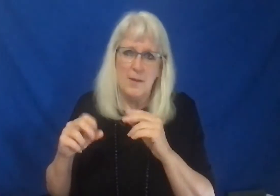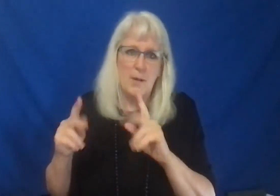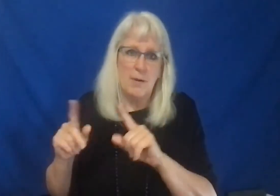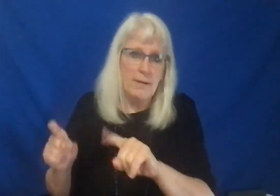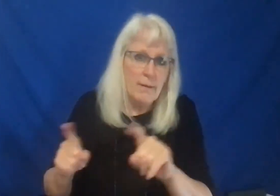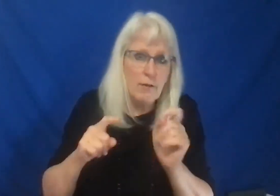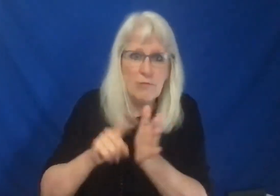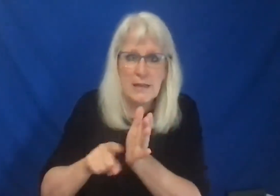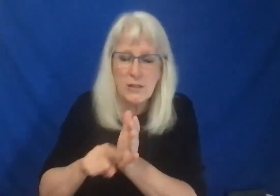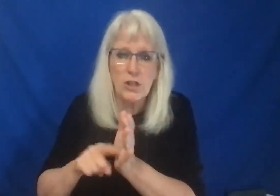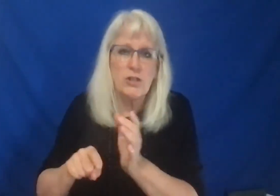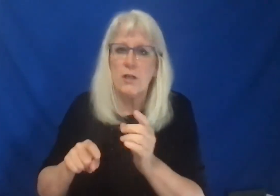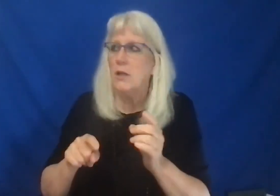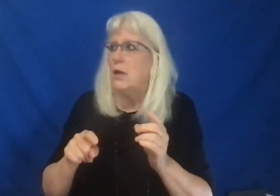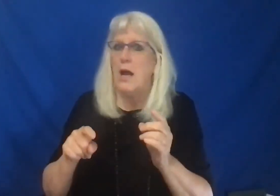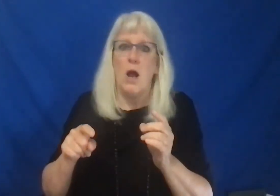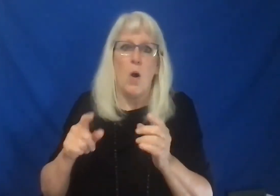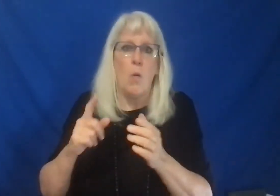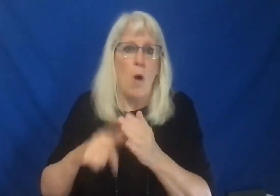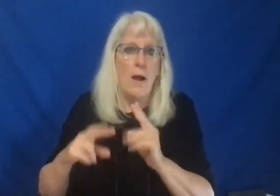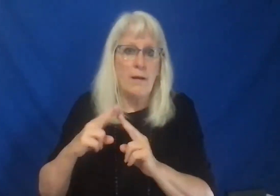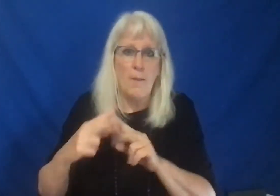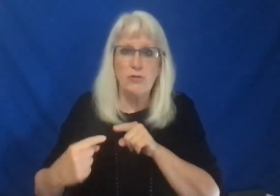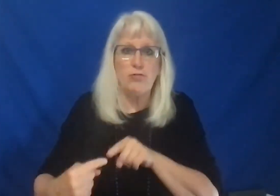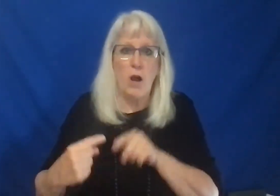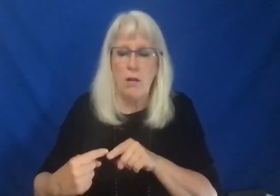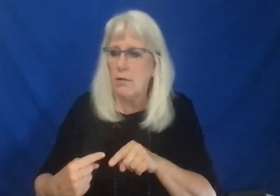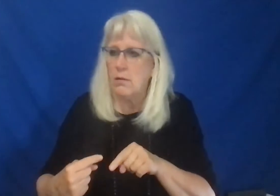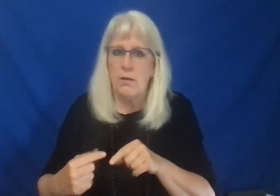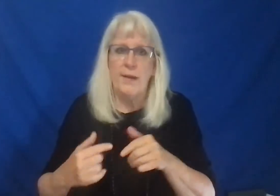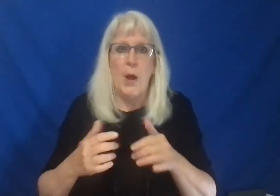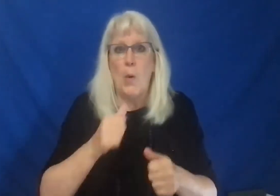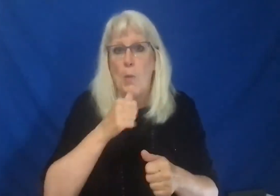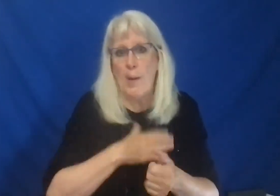the chores and the housework, and it's still very gendered, except for a lot of